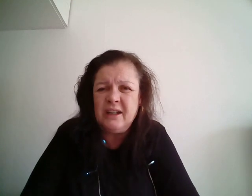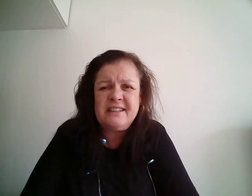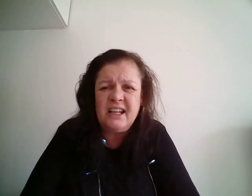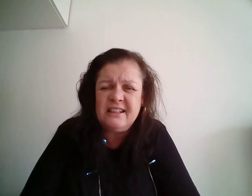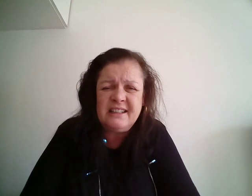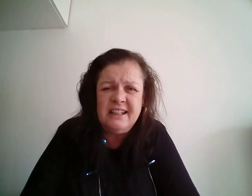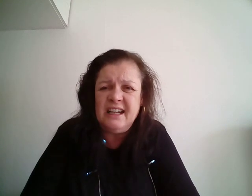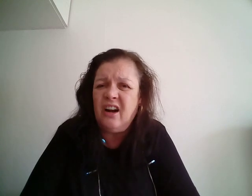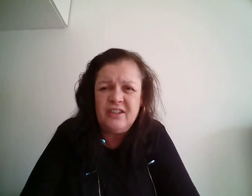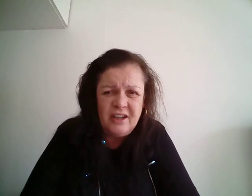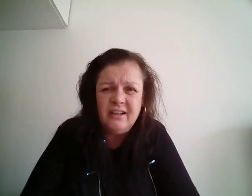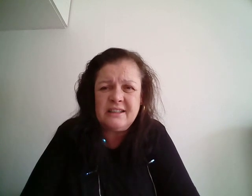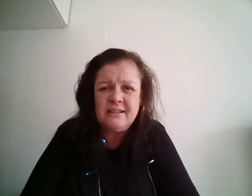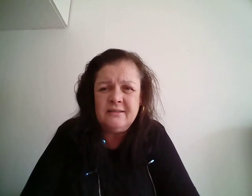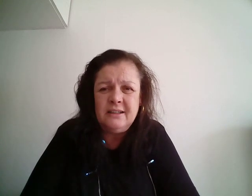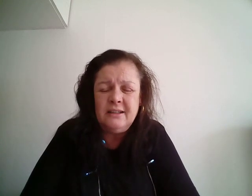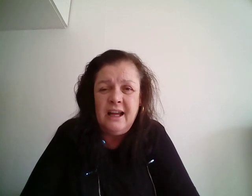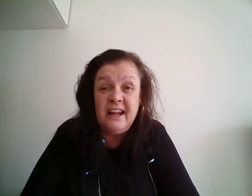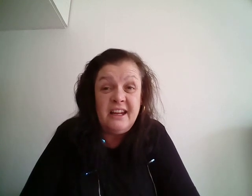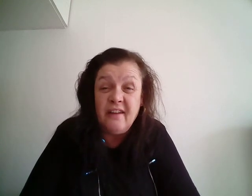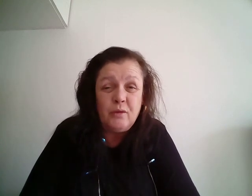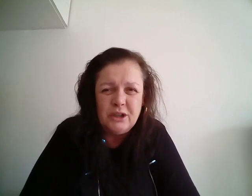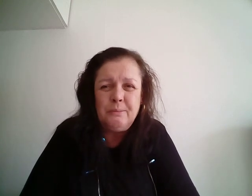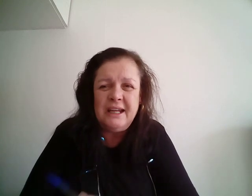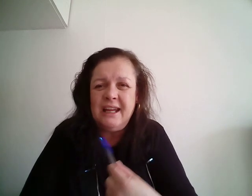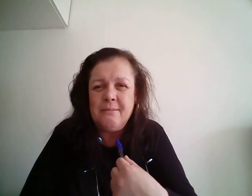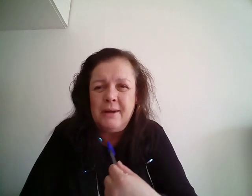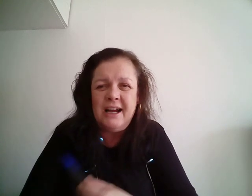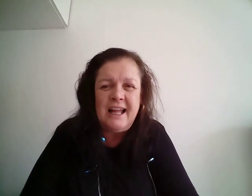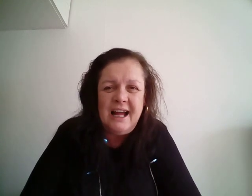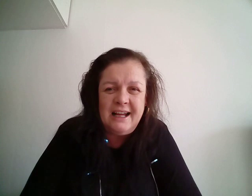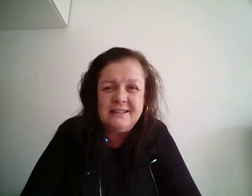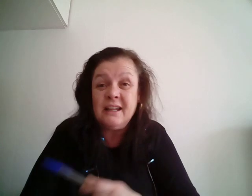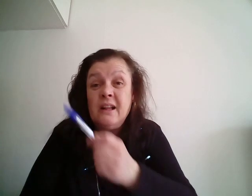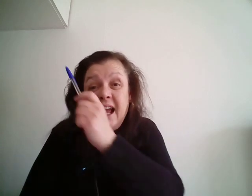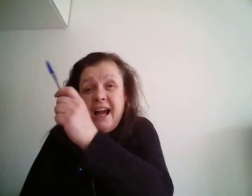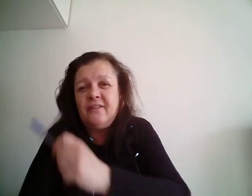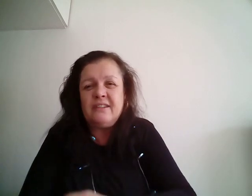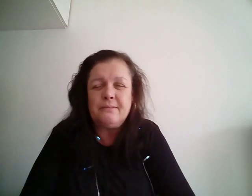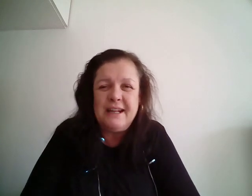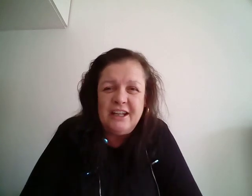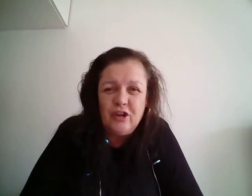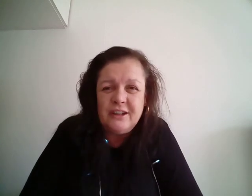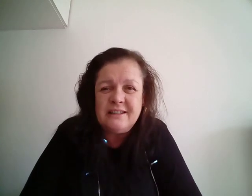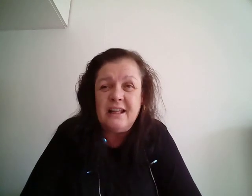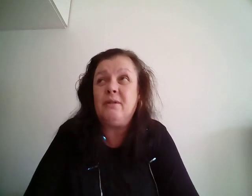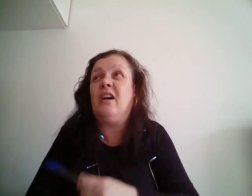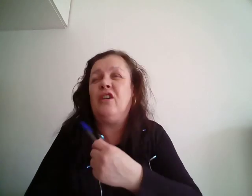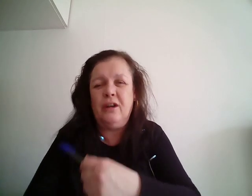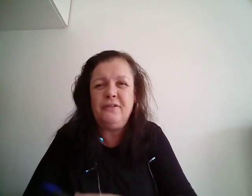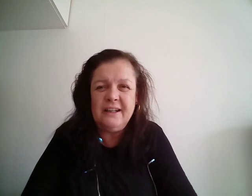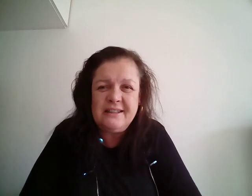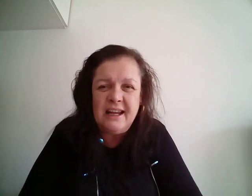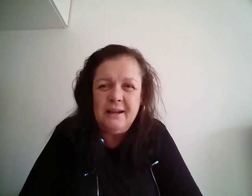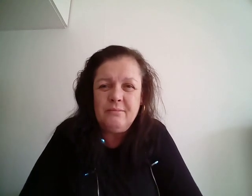they certainly are not. And they never will be in my eyes. And there's many others, there we are, who feel the same,